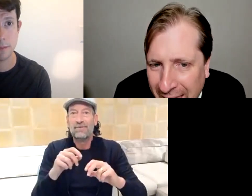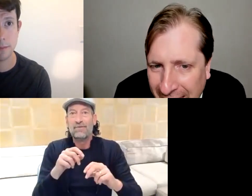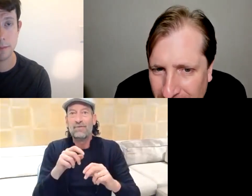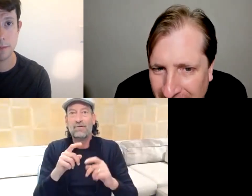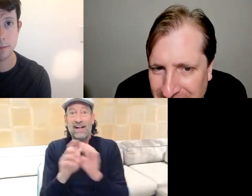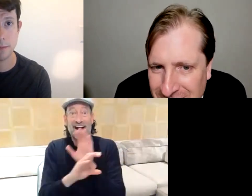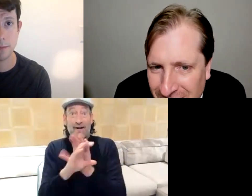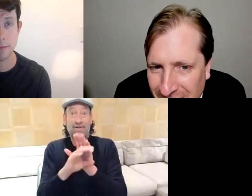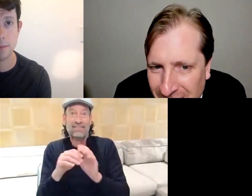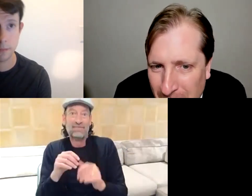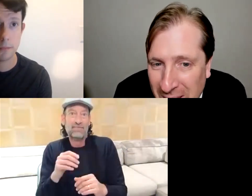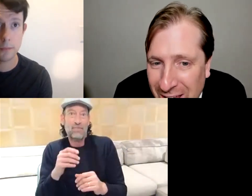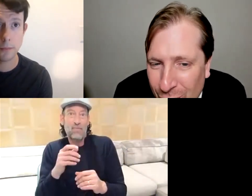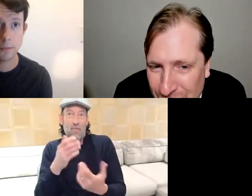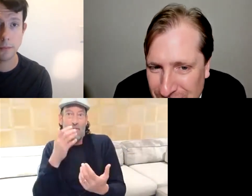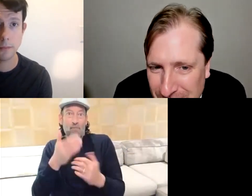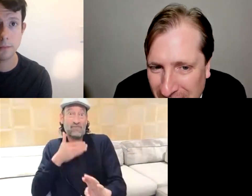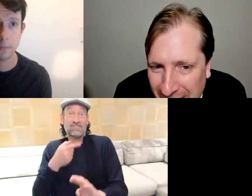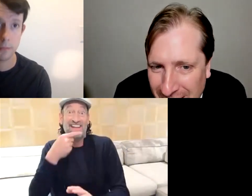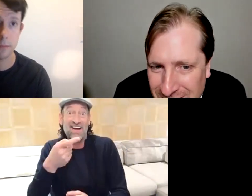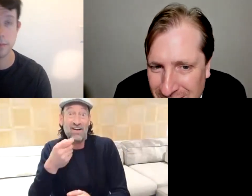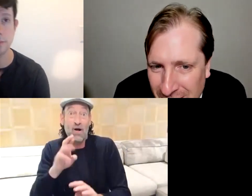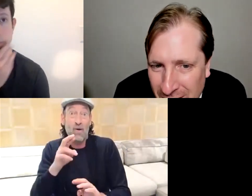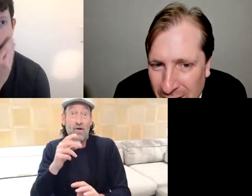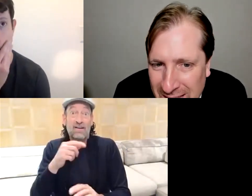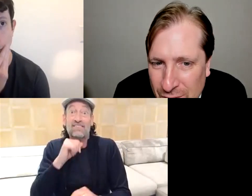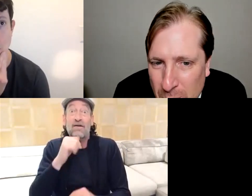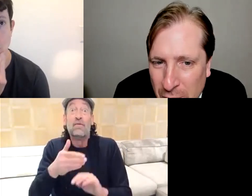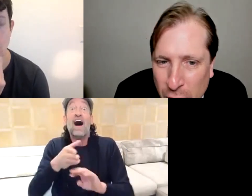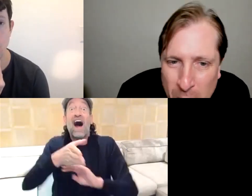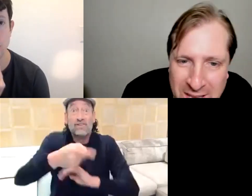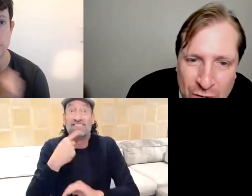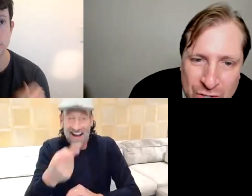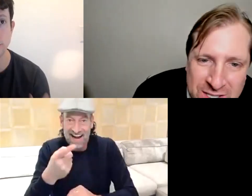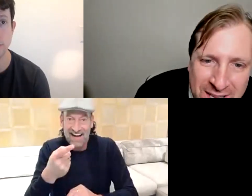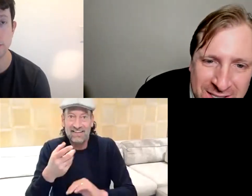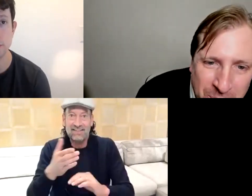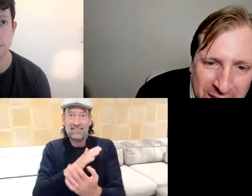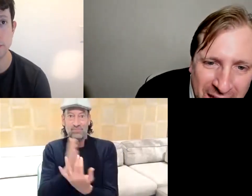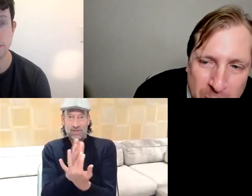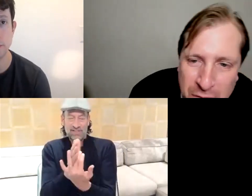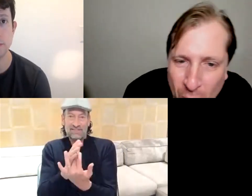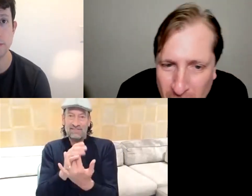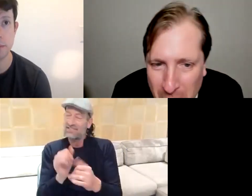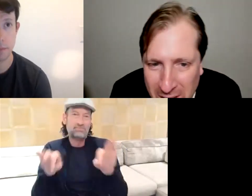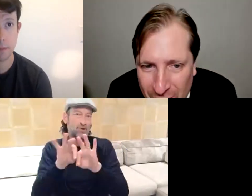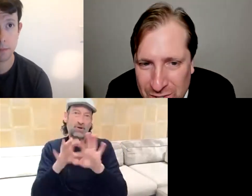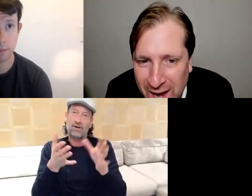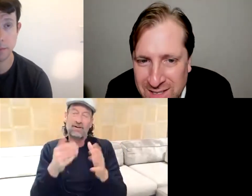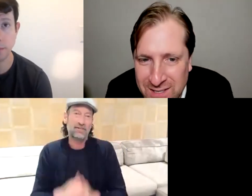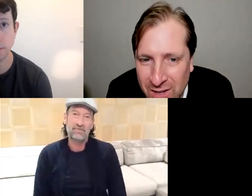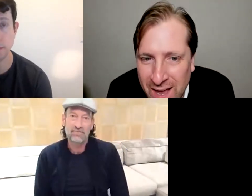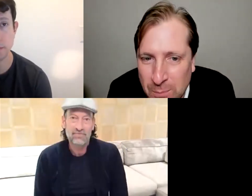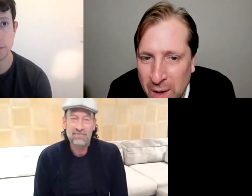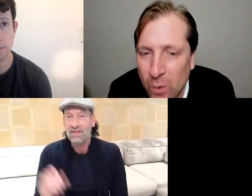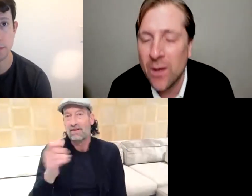to analyze my characters. And even before my character says something and before my character